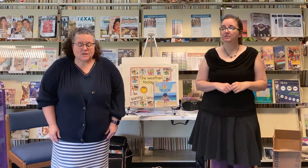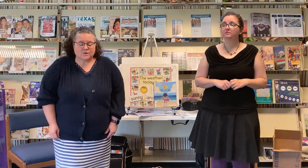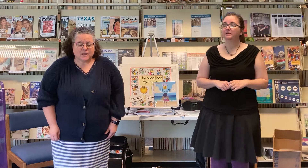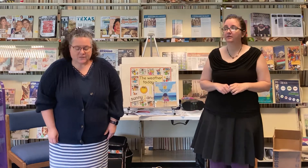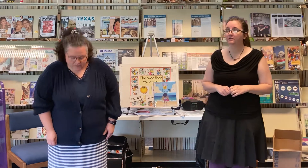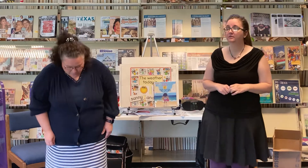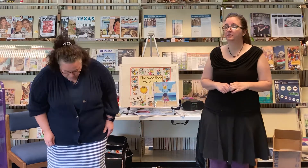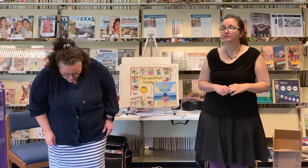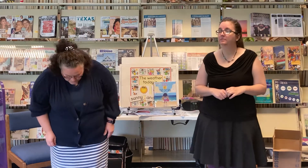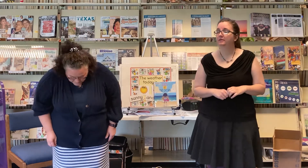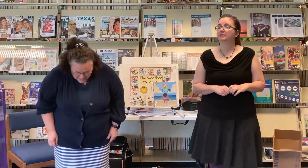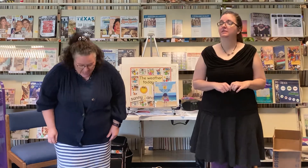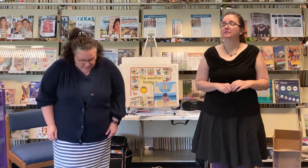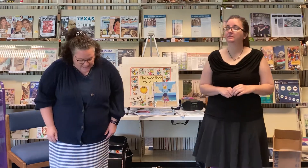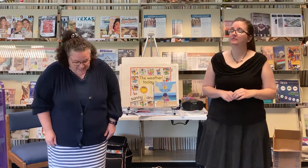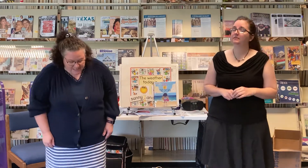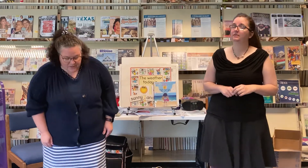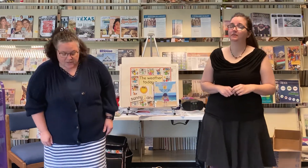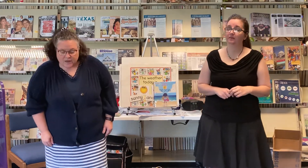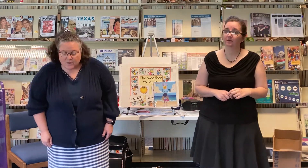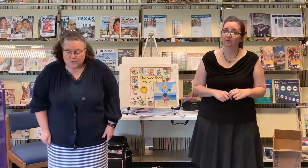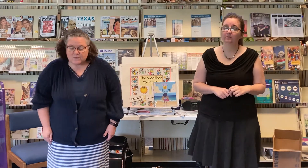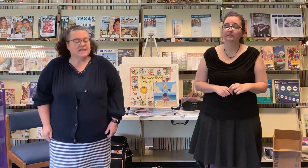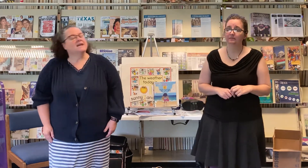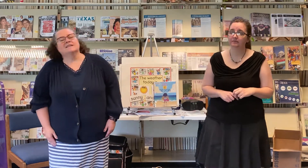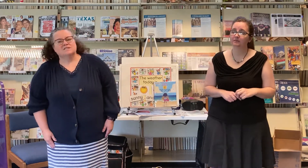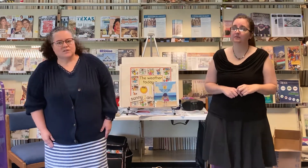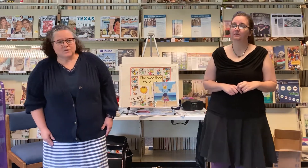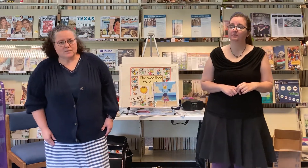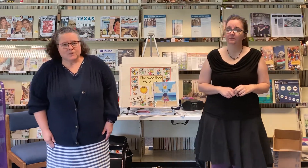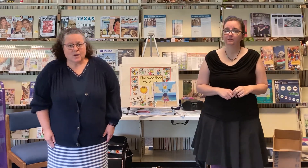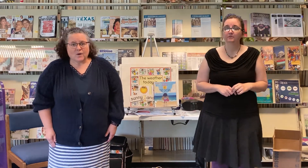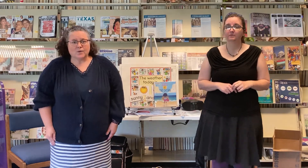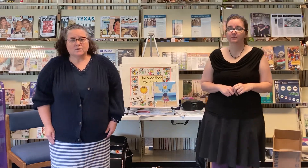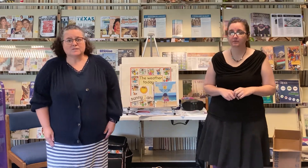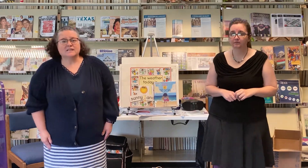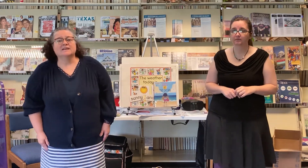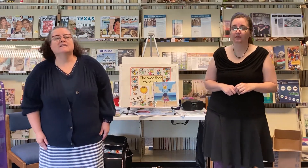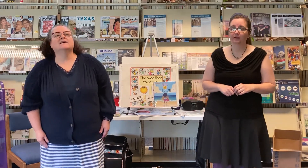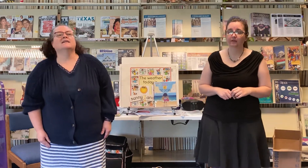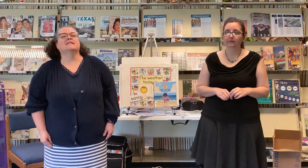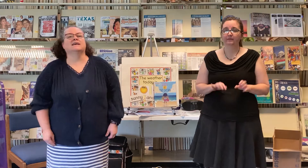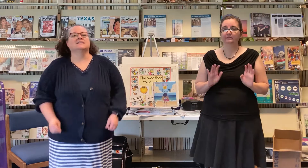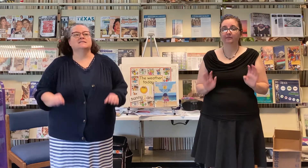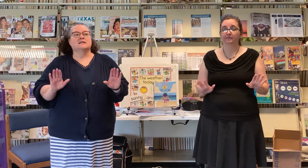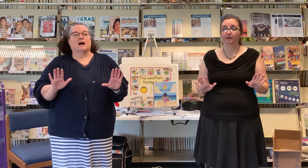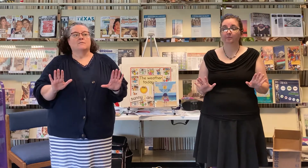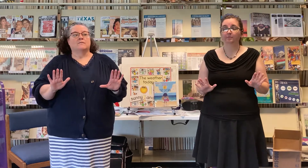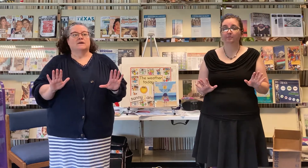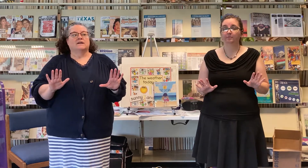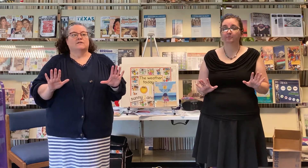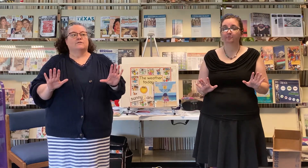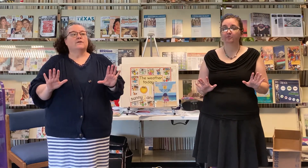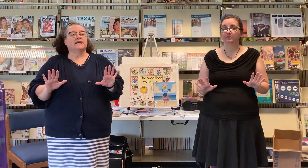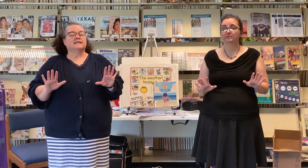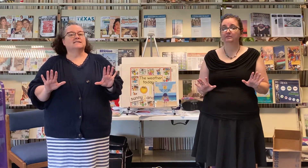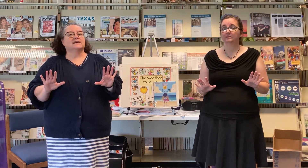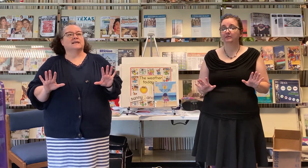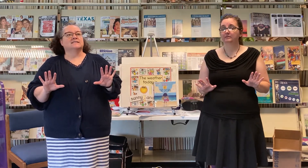tiptoe around the room until the whistle blows. Then stop, freeze, and